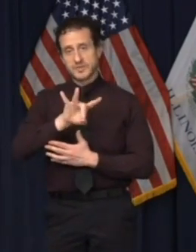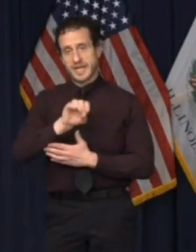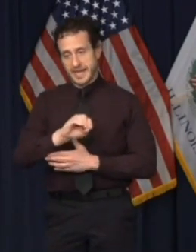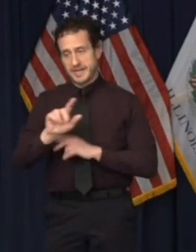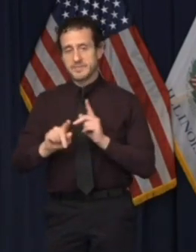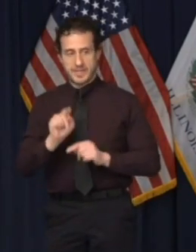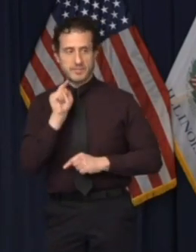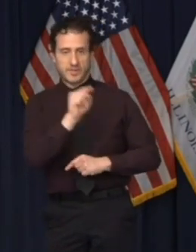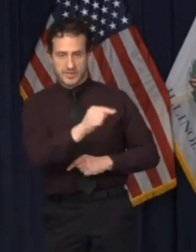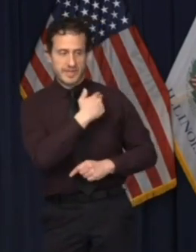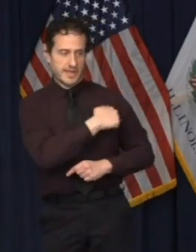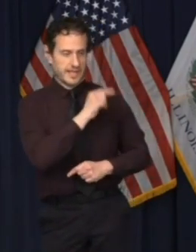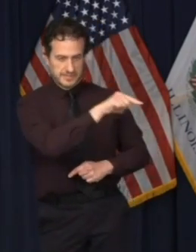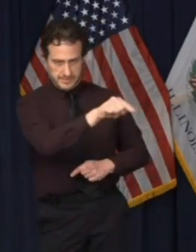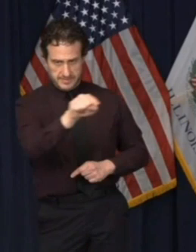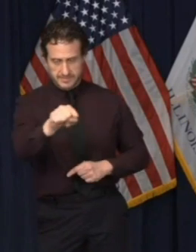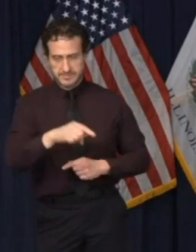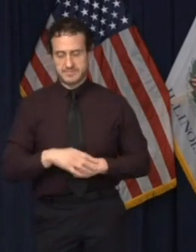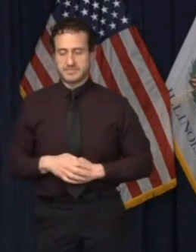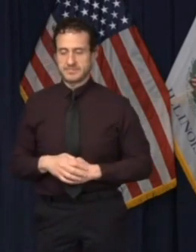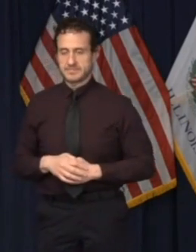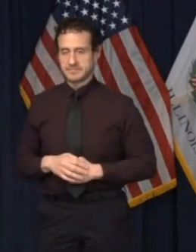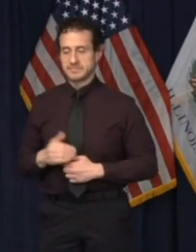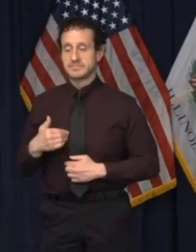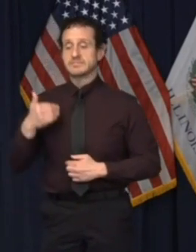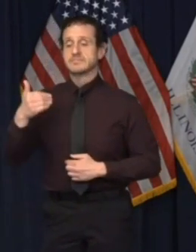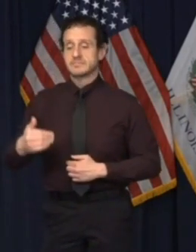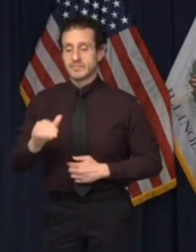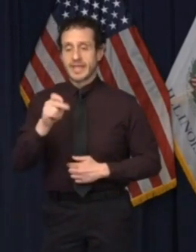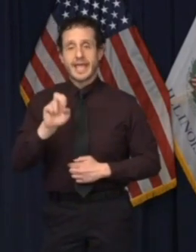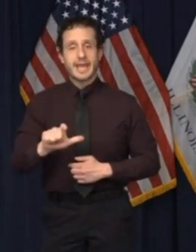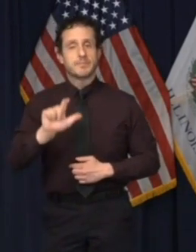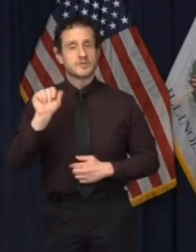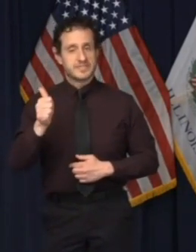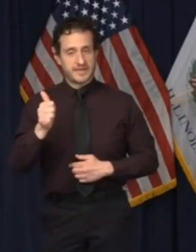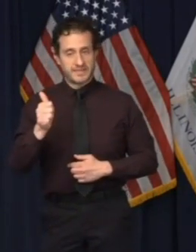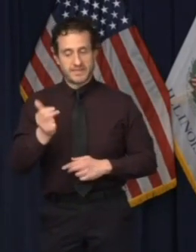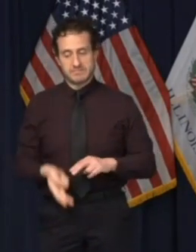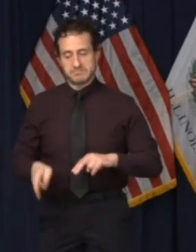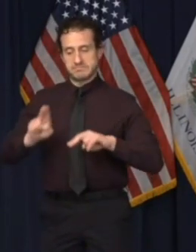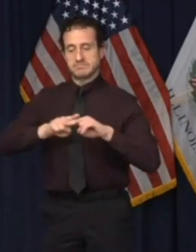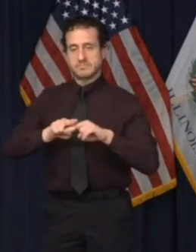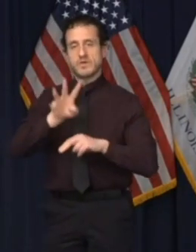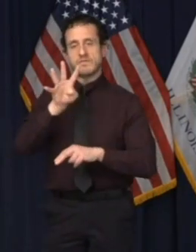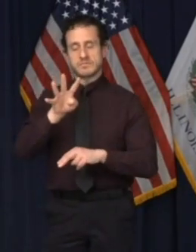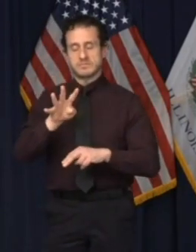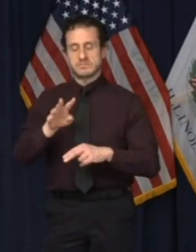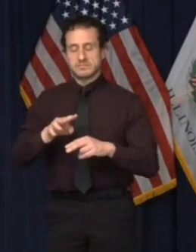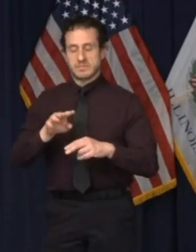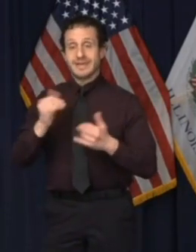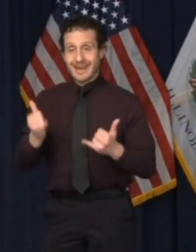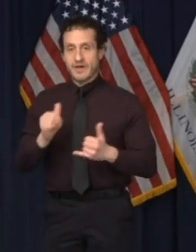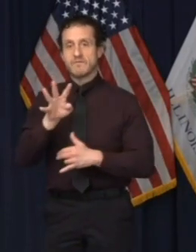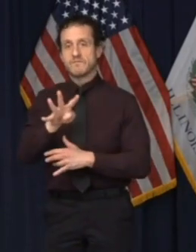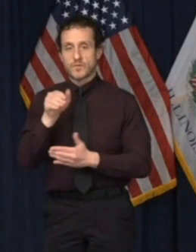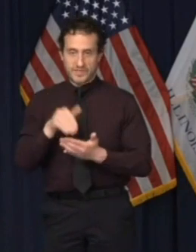3,680 patients. On April 10th, that number had risen to